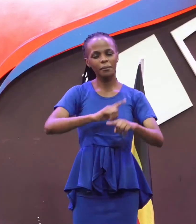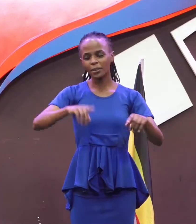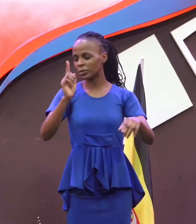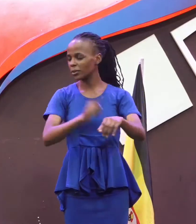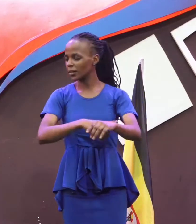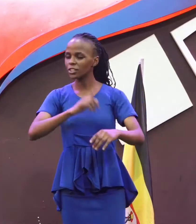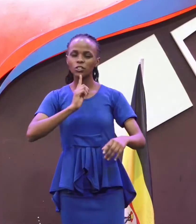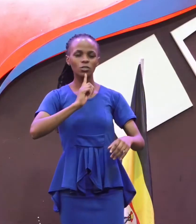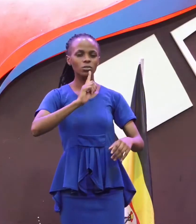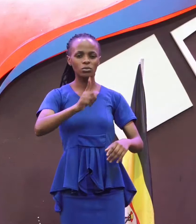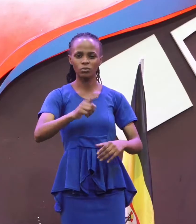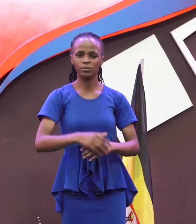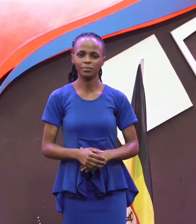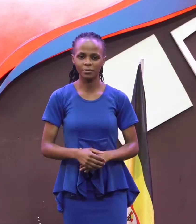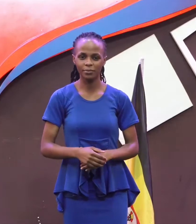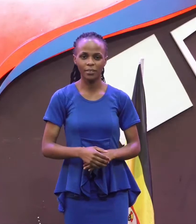is sure of it.